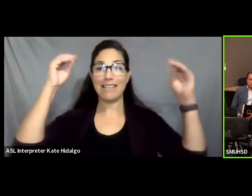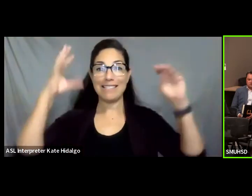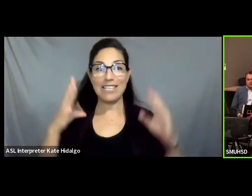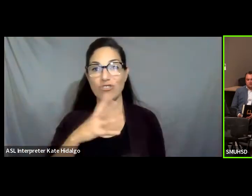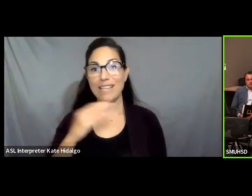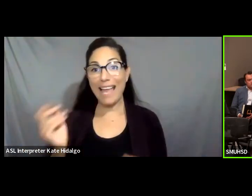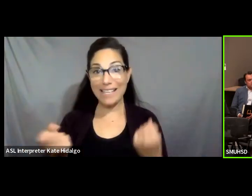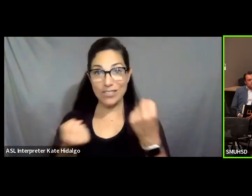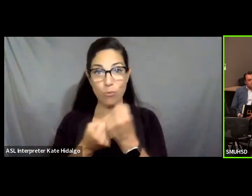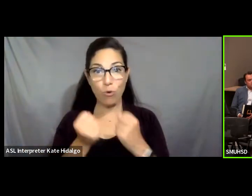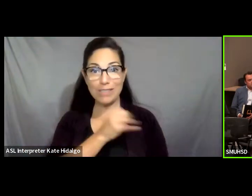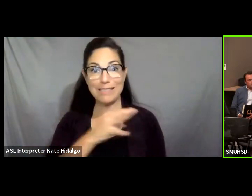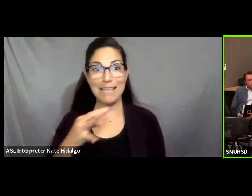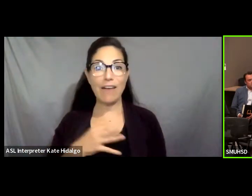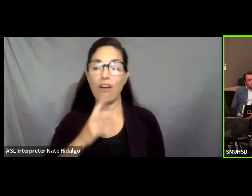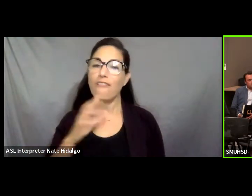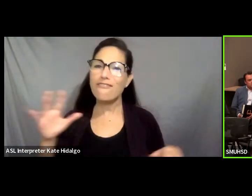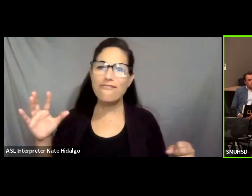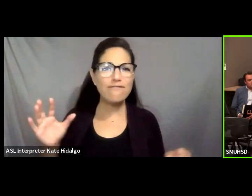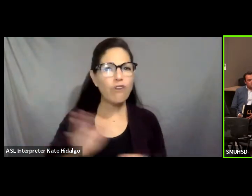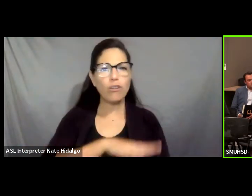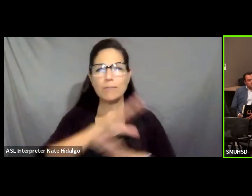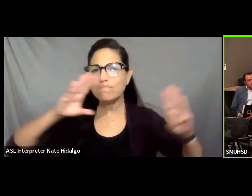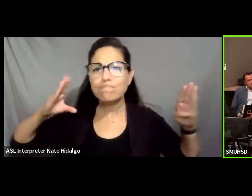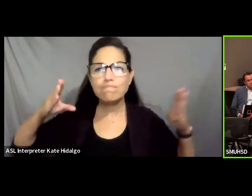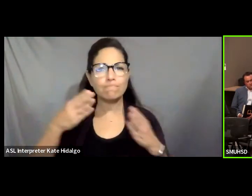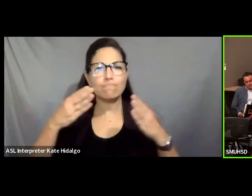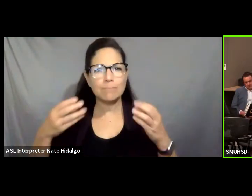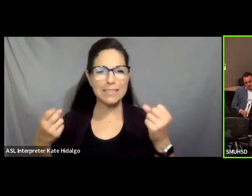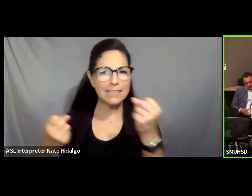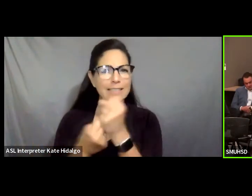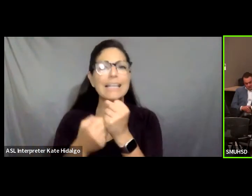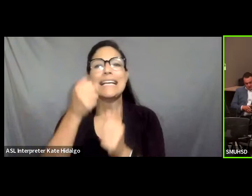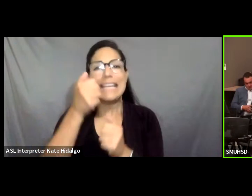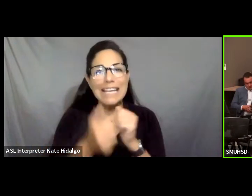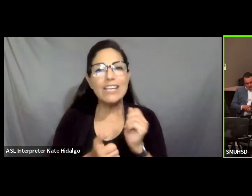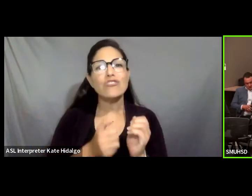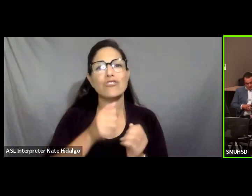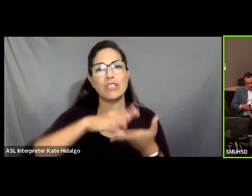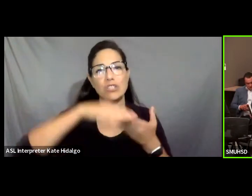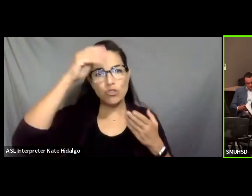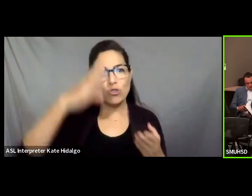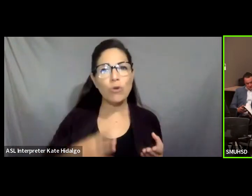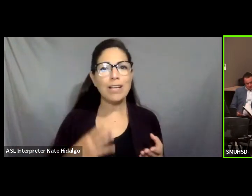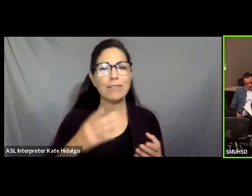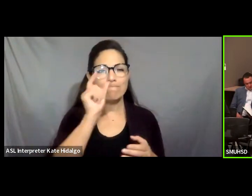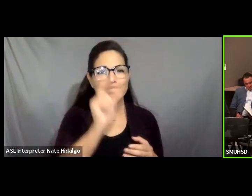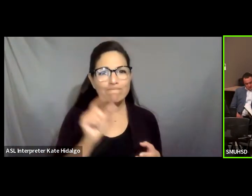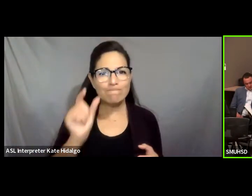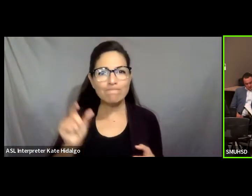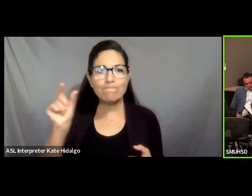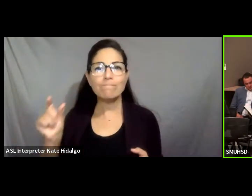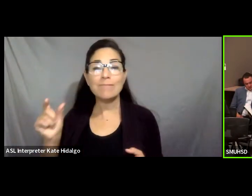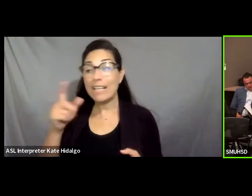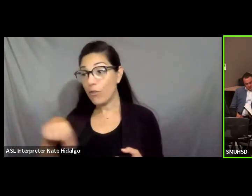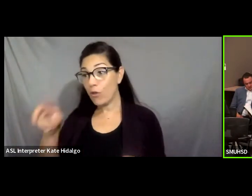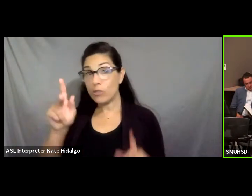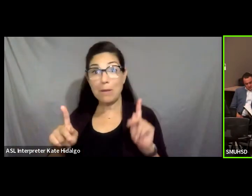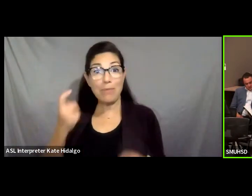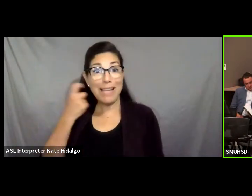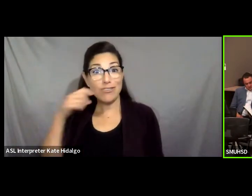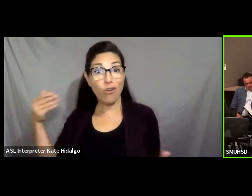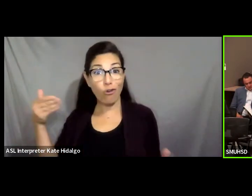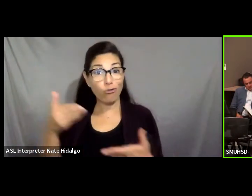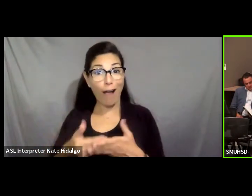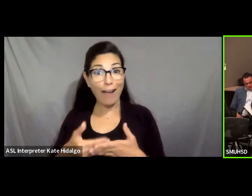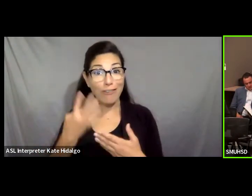support staff who are so fully committed to supporting every student we serve, from those that literally just arrived over a